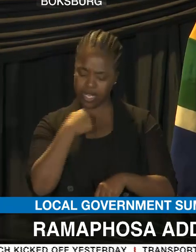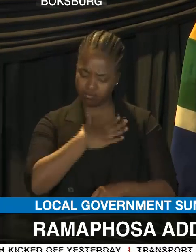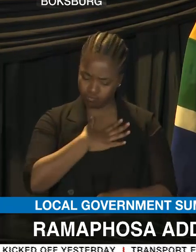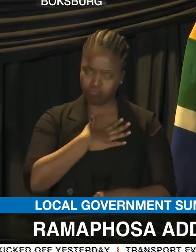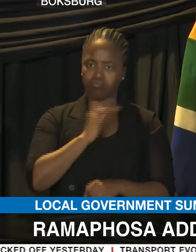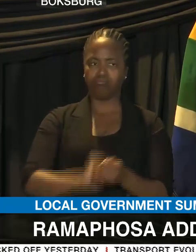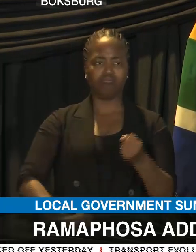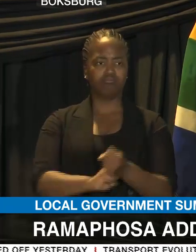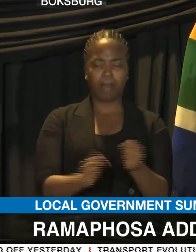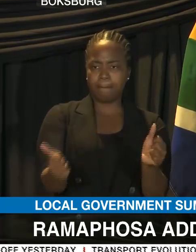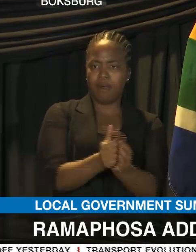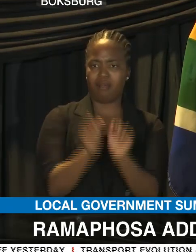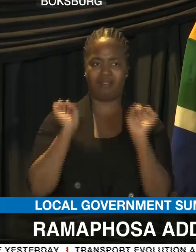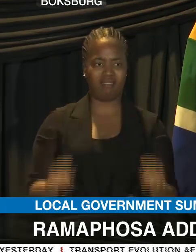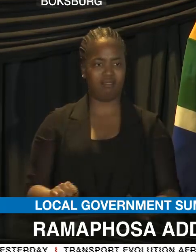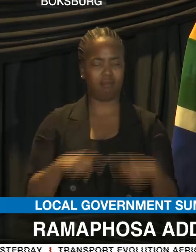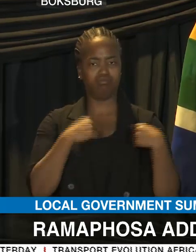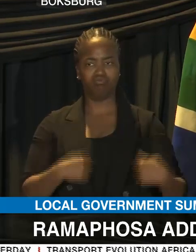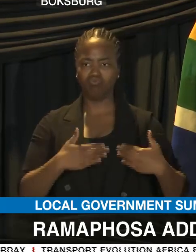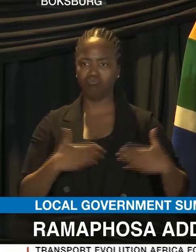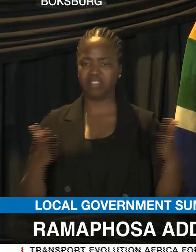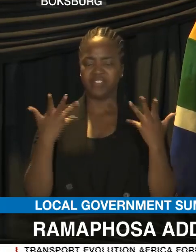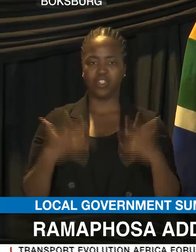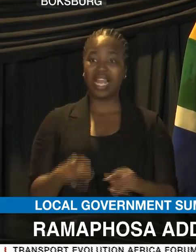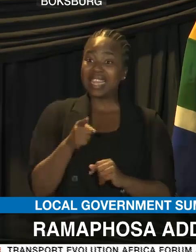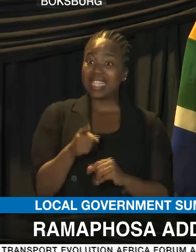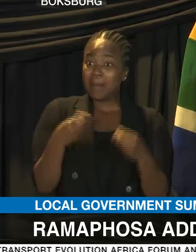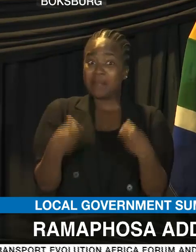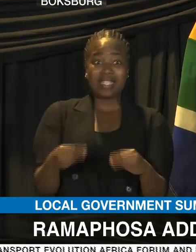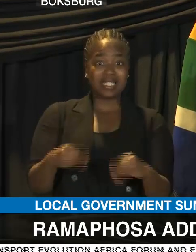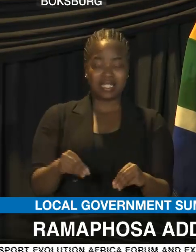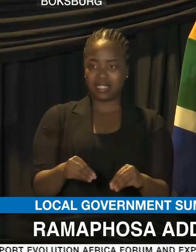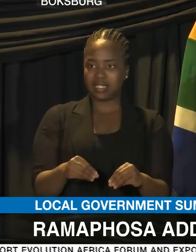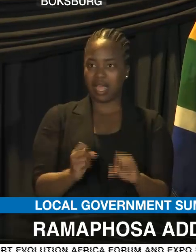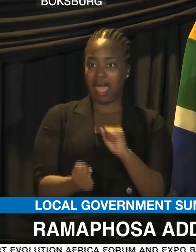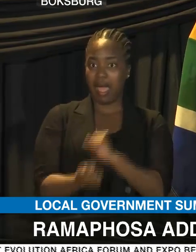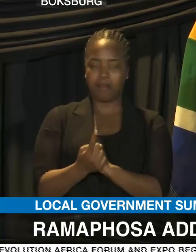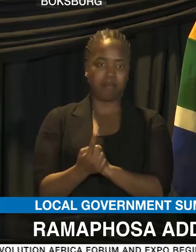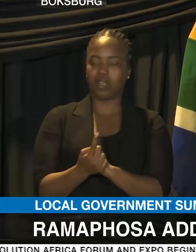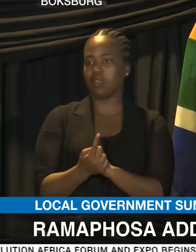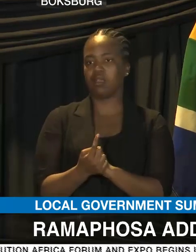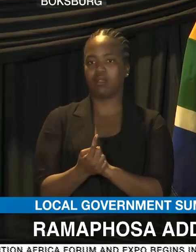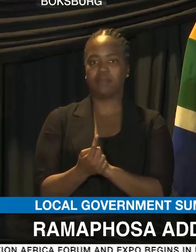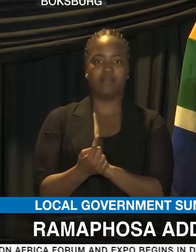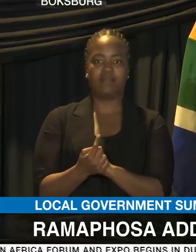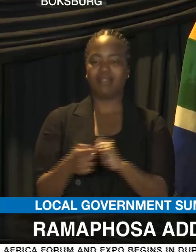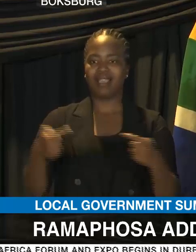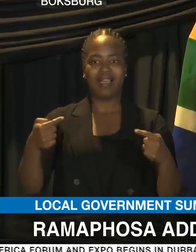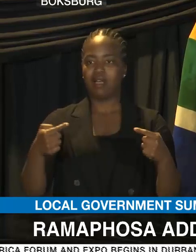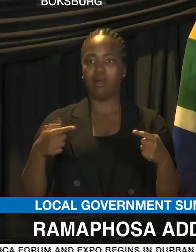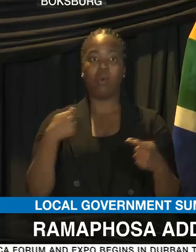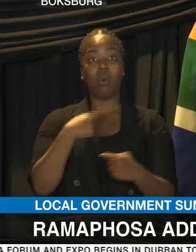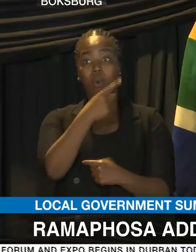These business expansion projects aren't happening opposite or at the